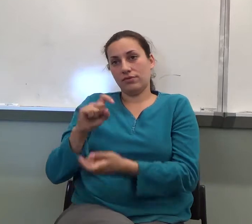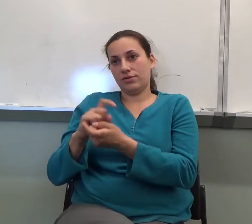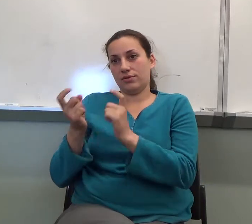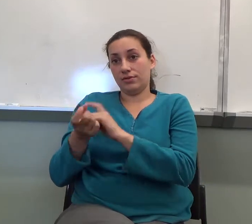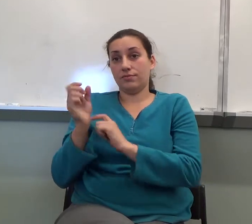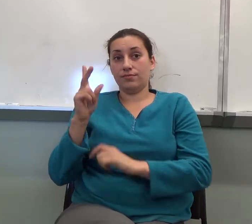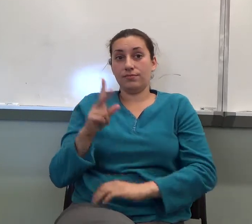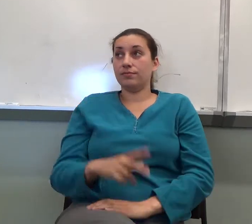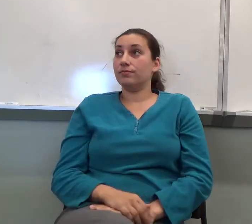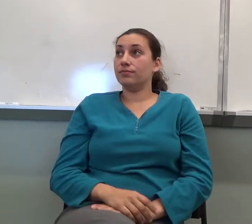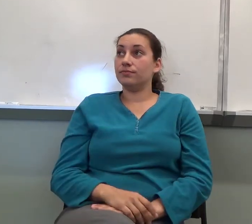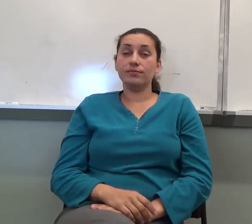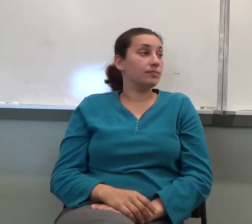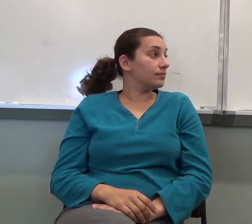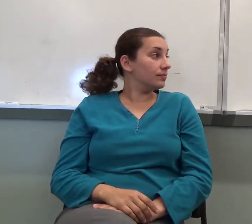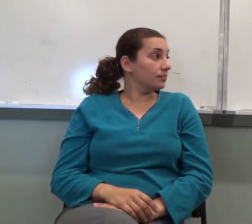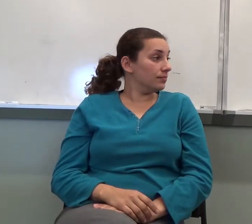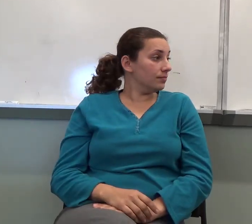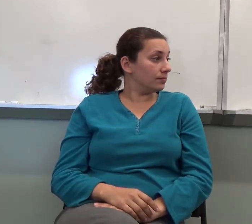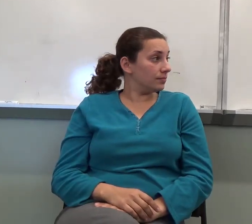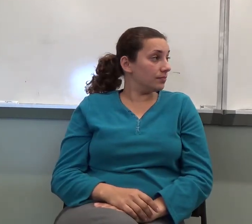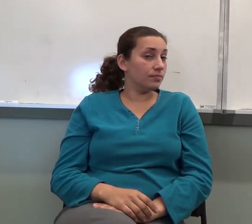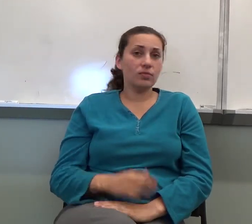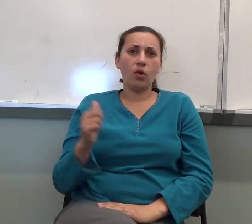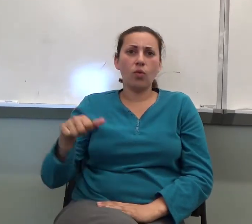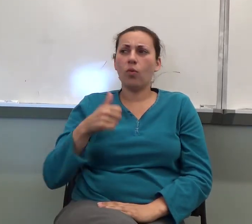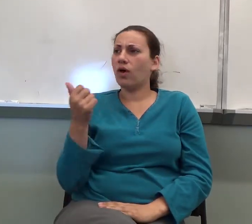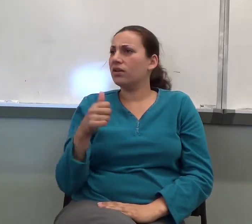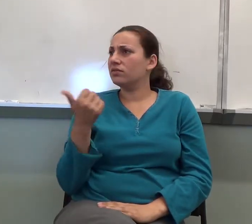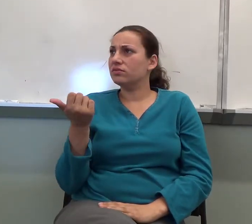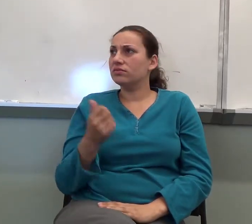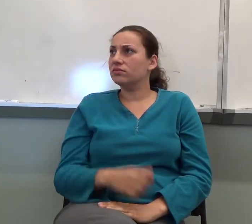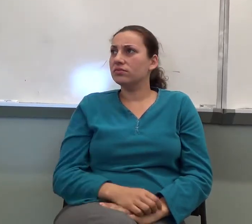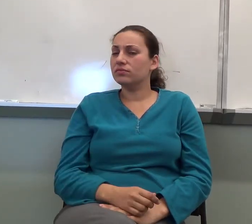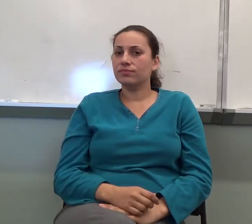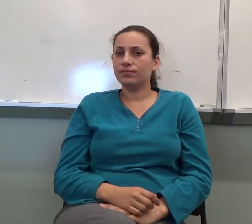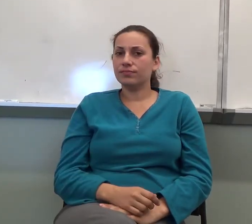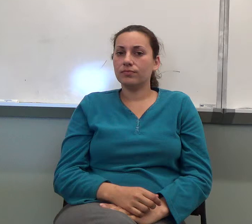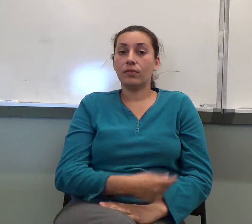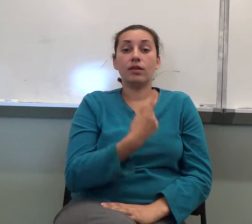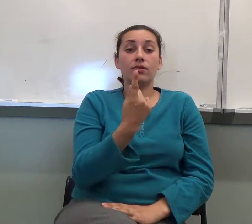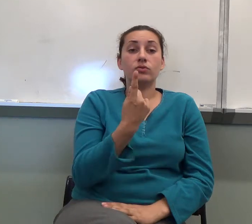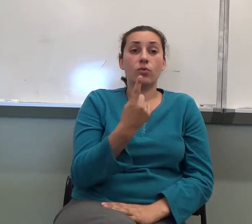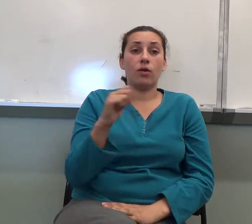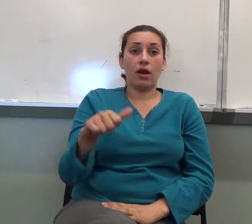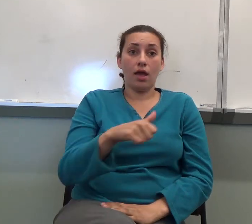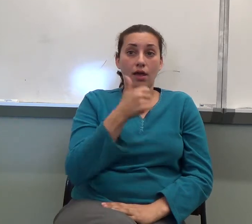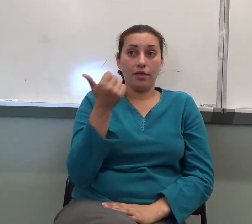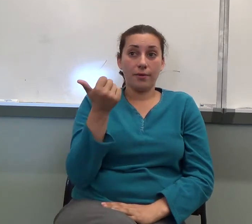Okay. What else is there? Oh, there was one other thing, one other